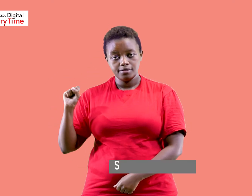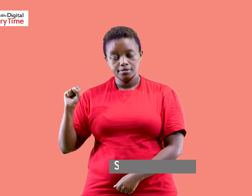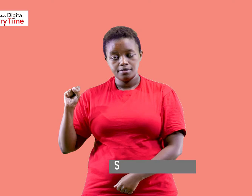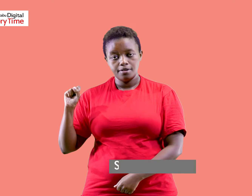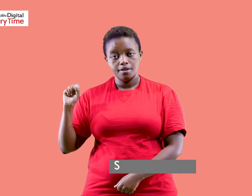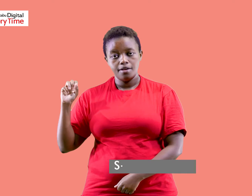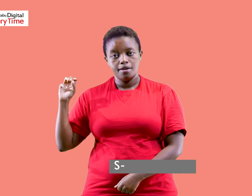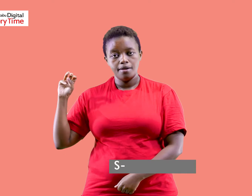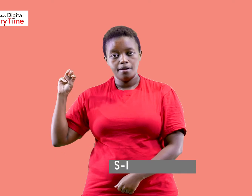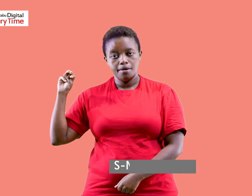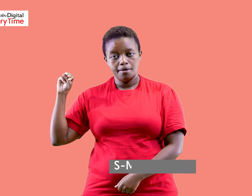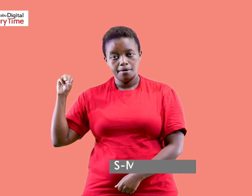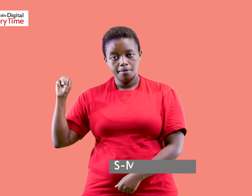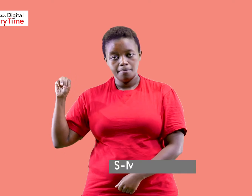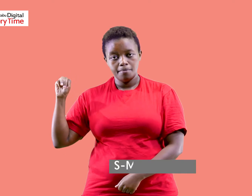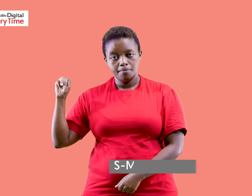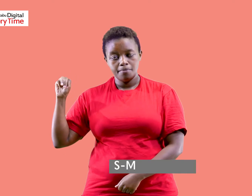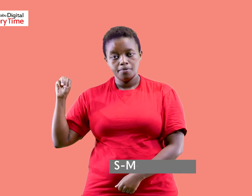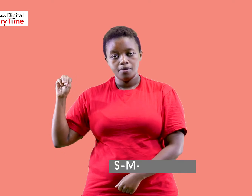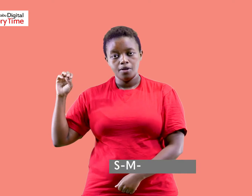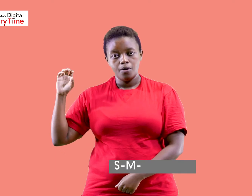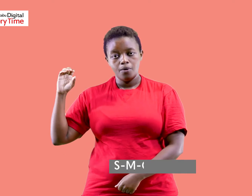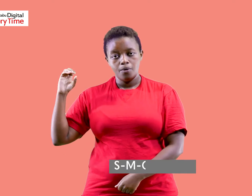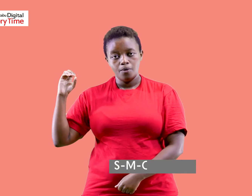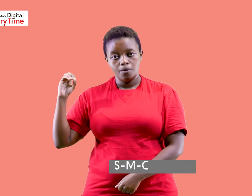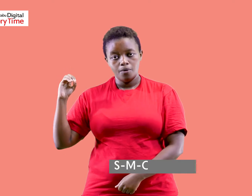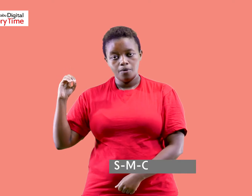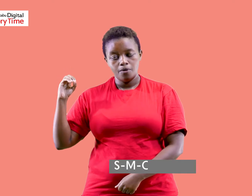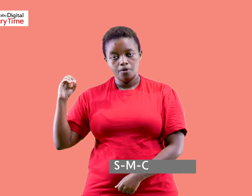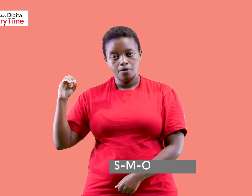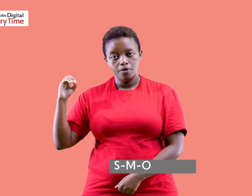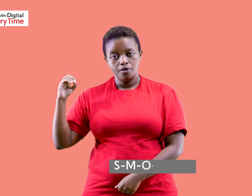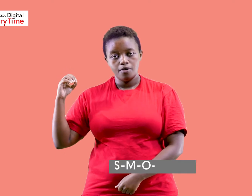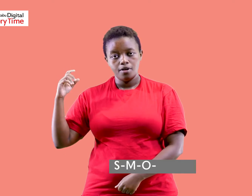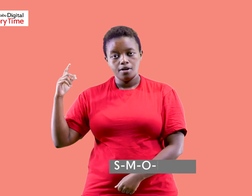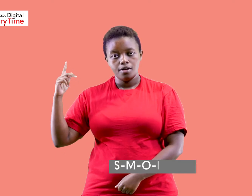S M O K